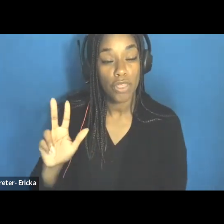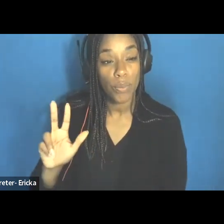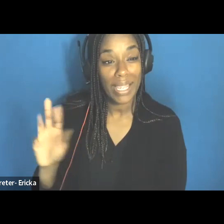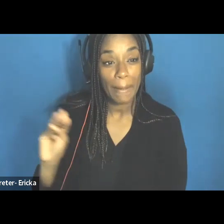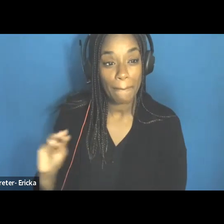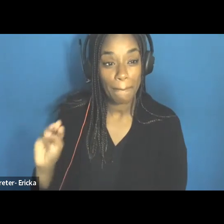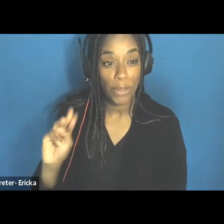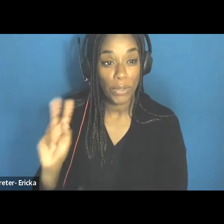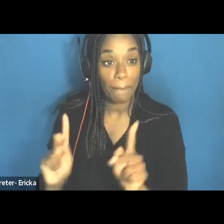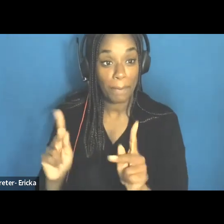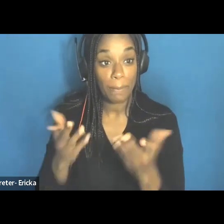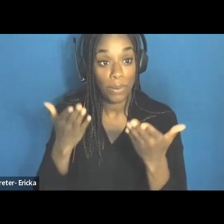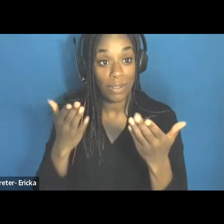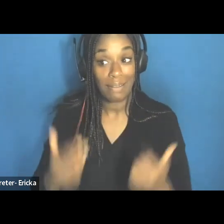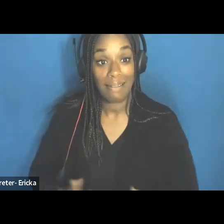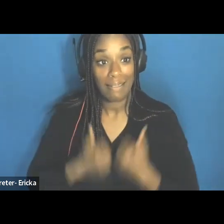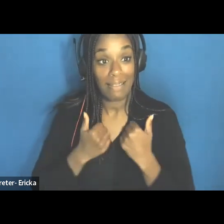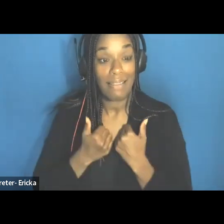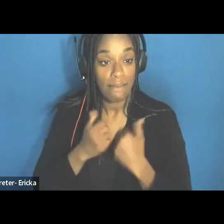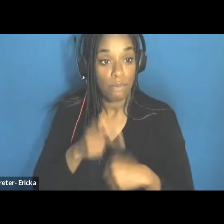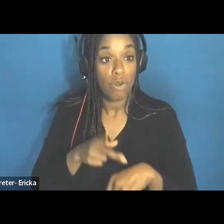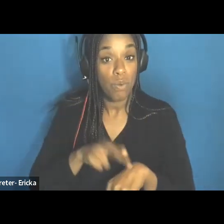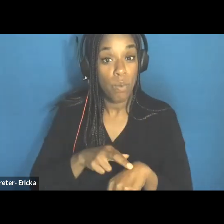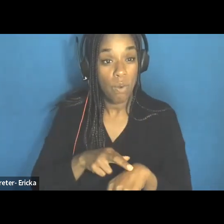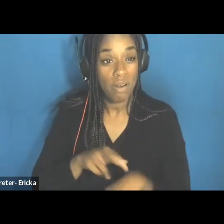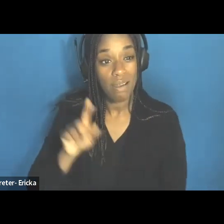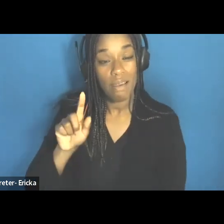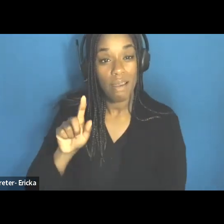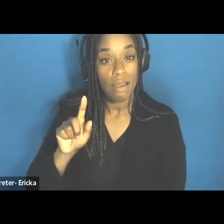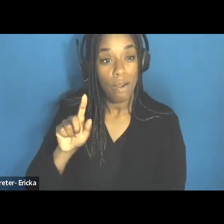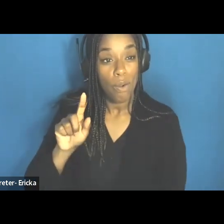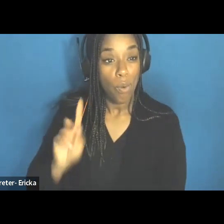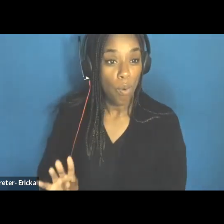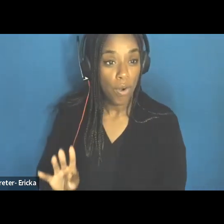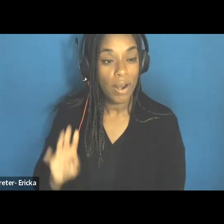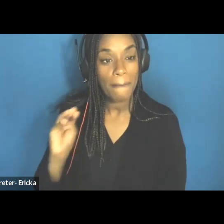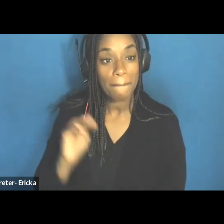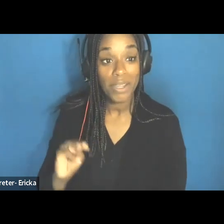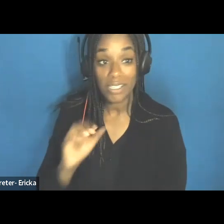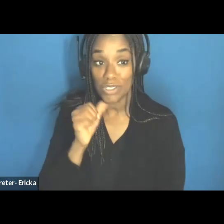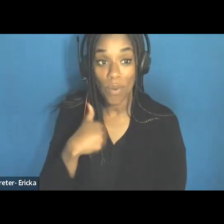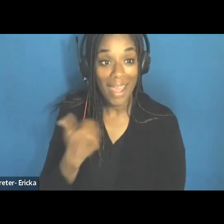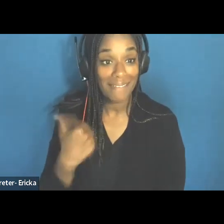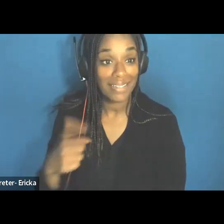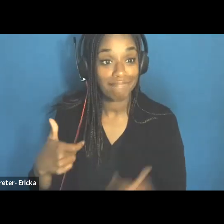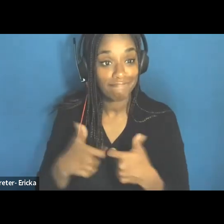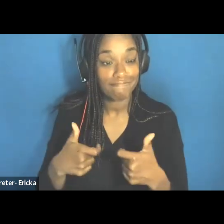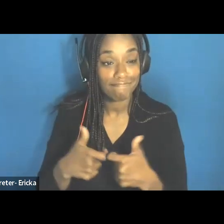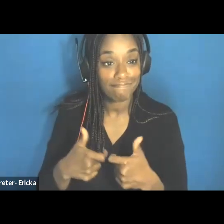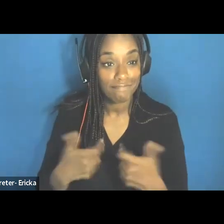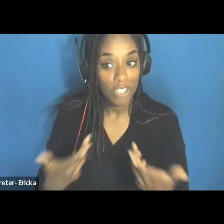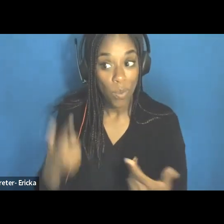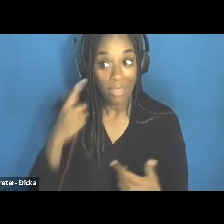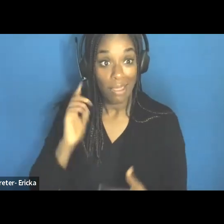and 250,000 are without power at any given time. And when we think of our communities, people with